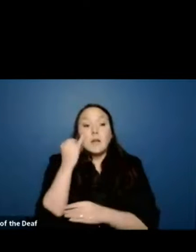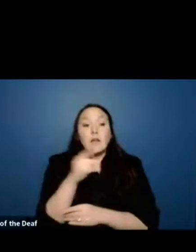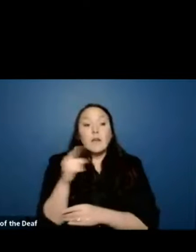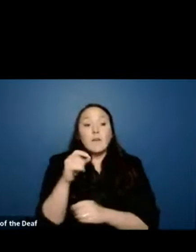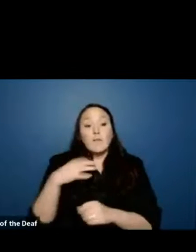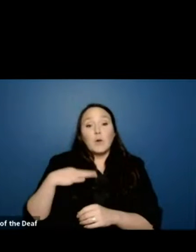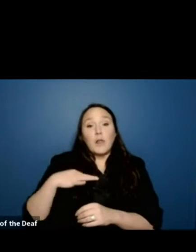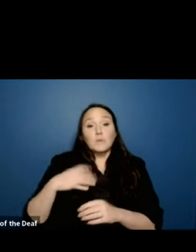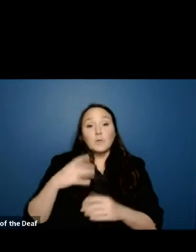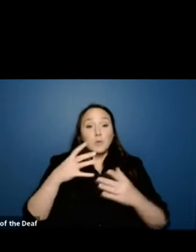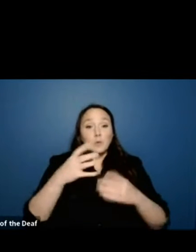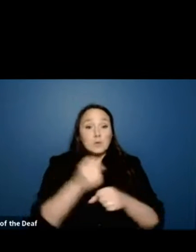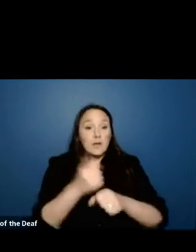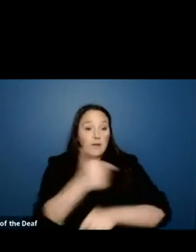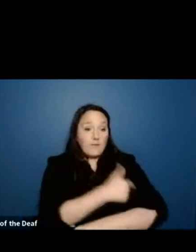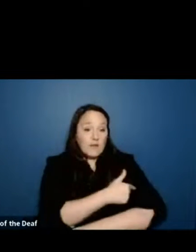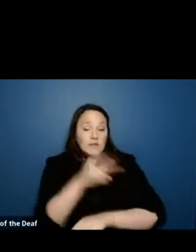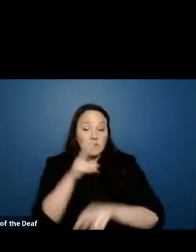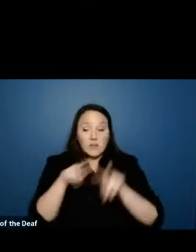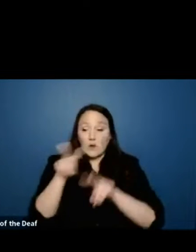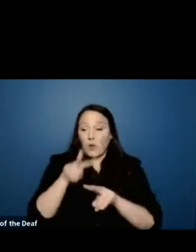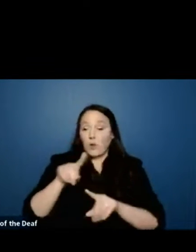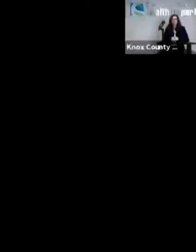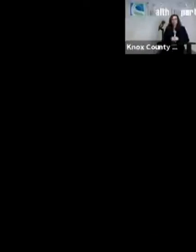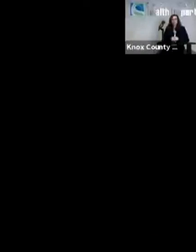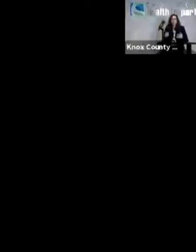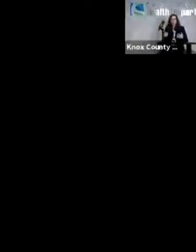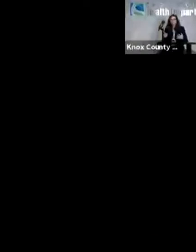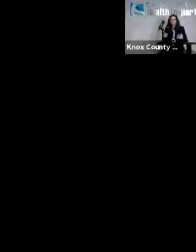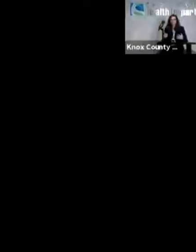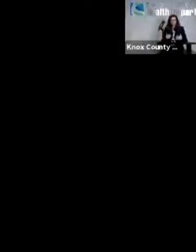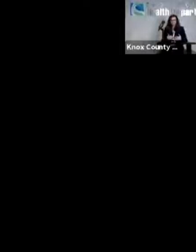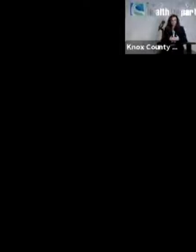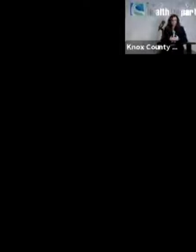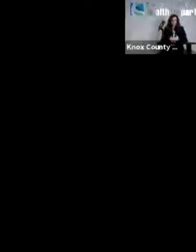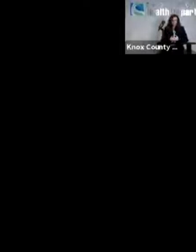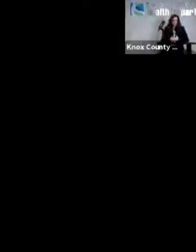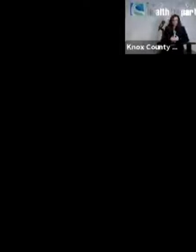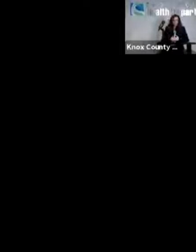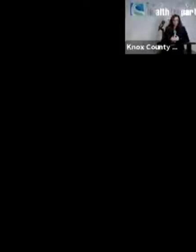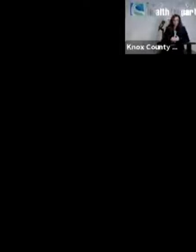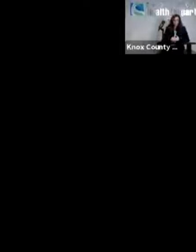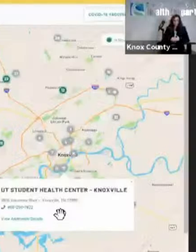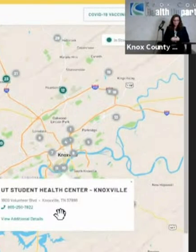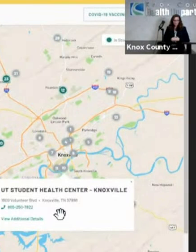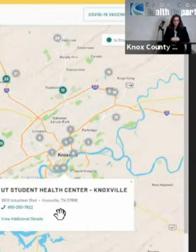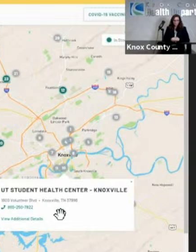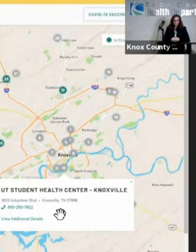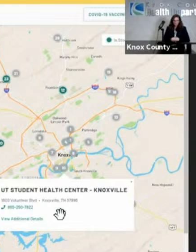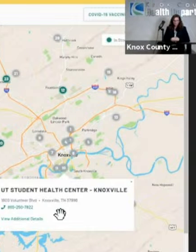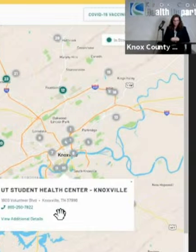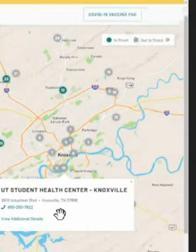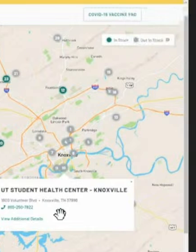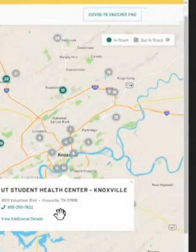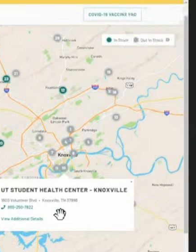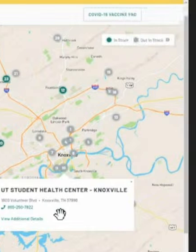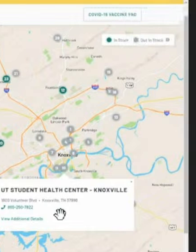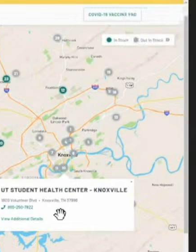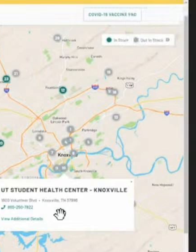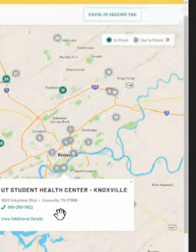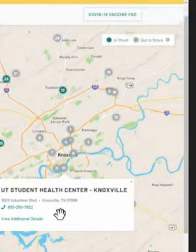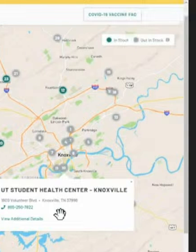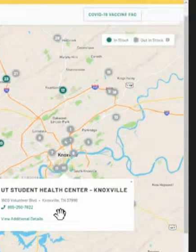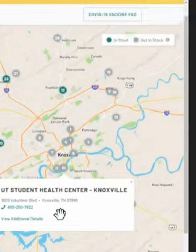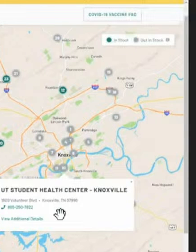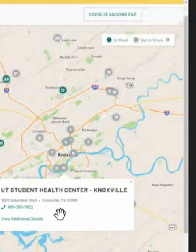to look at all of the options that are out there that exist in Knox County to get a vaccine. A great